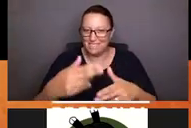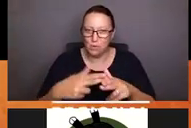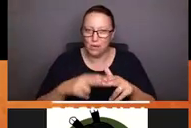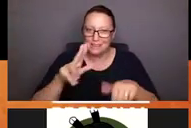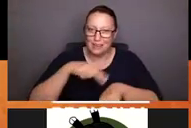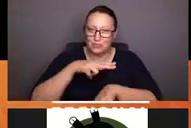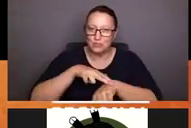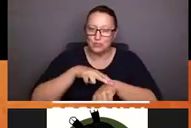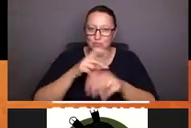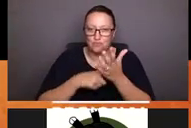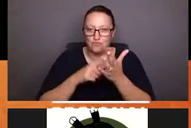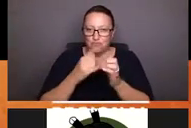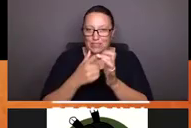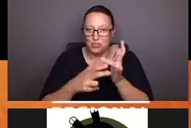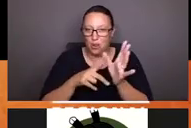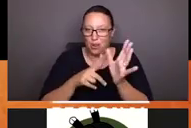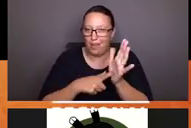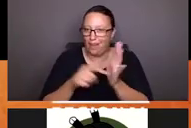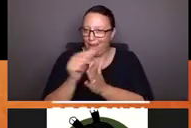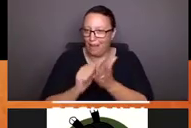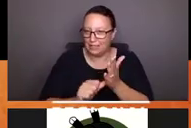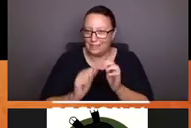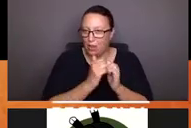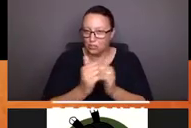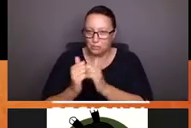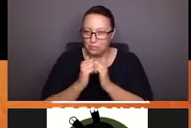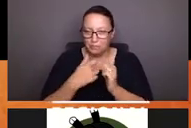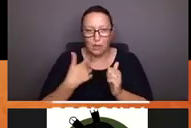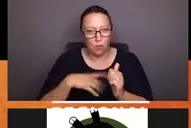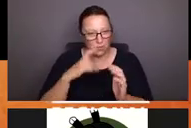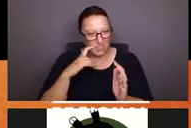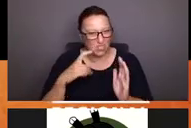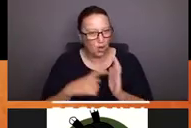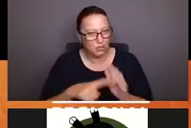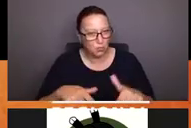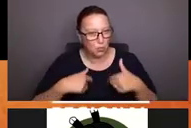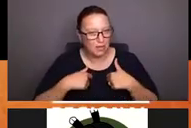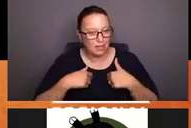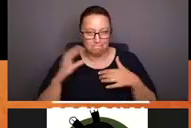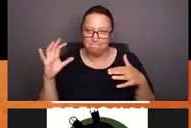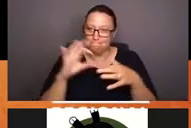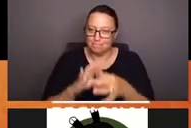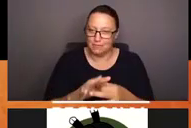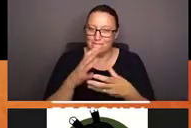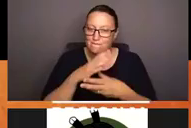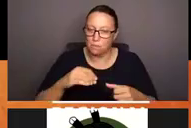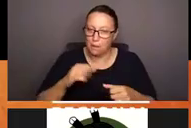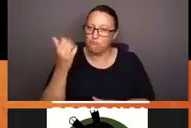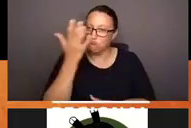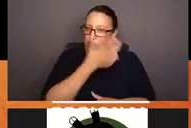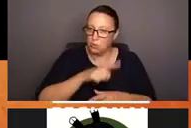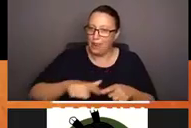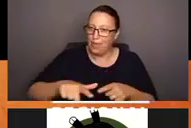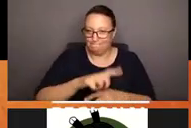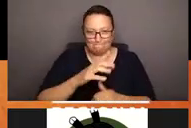Arts Fellowship. I'd like to begin by acknowledging that we're calling in from unceded sovereign Aboriginal lands across the